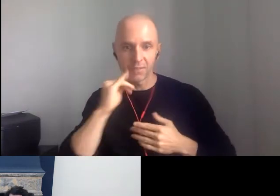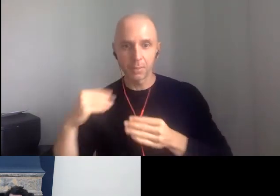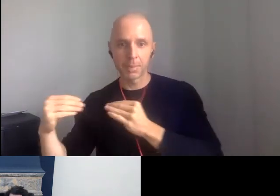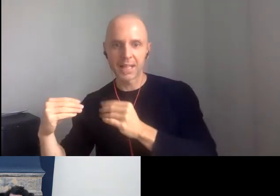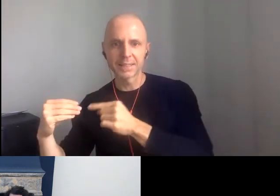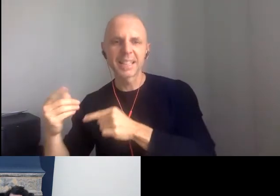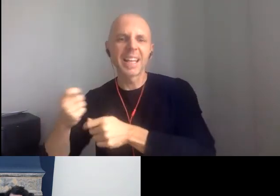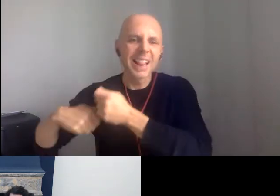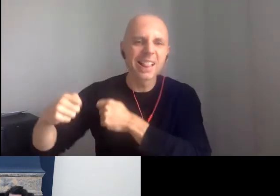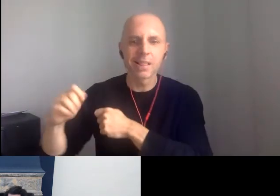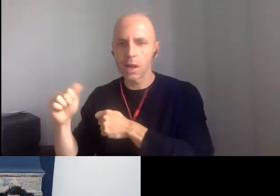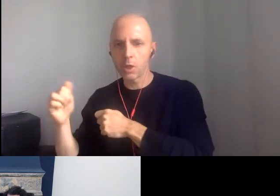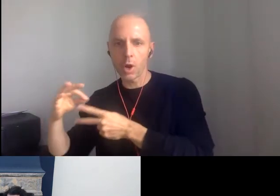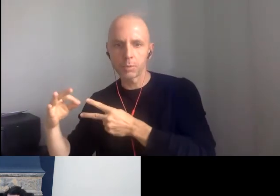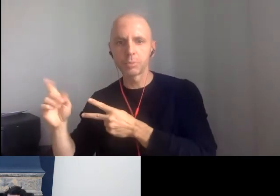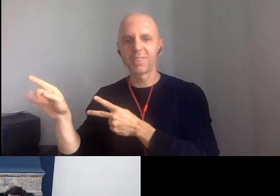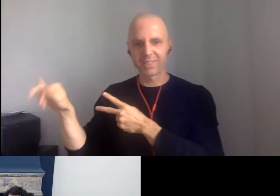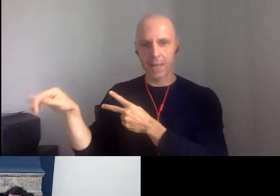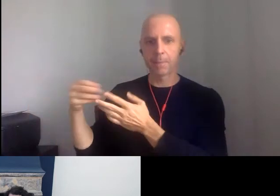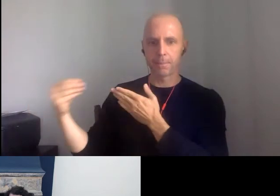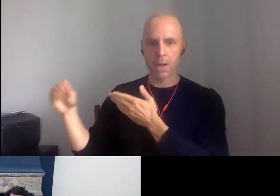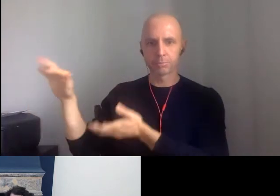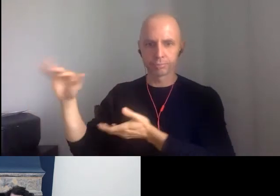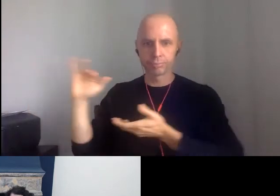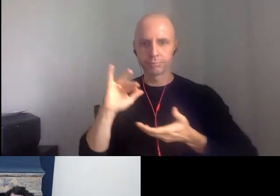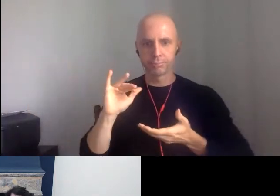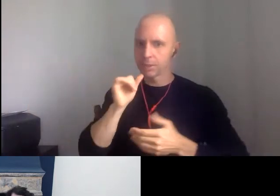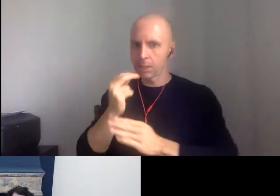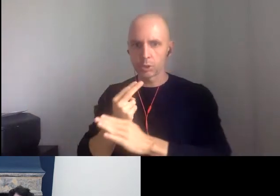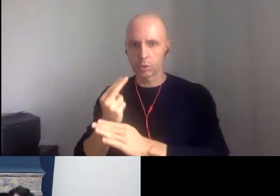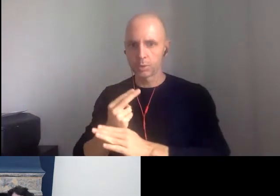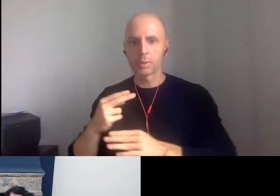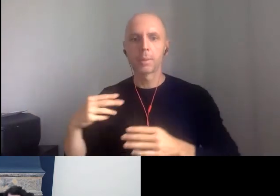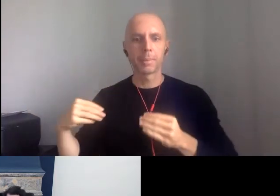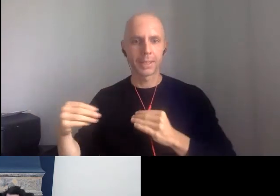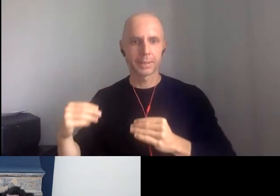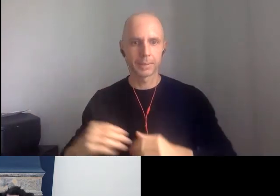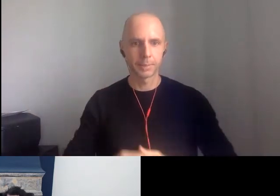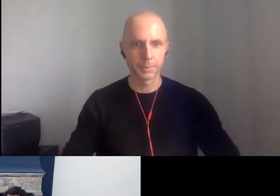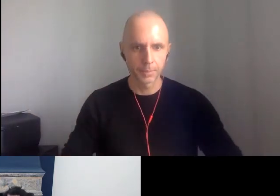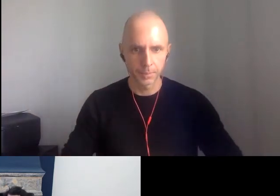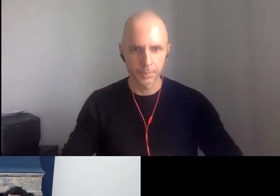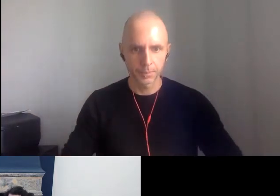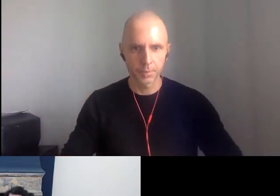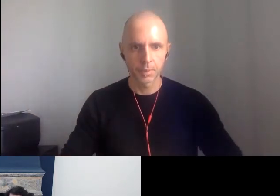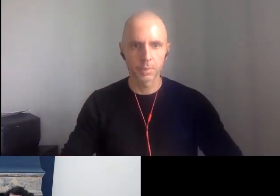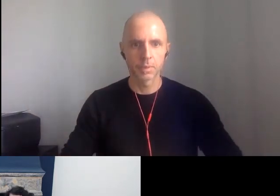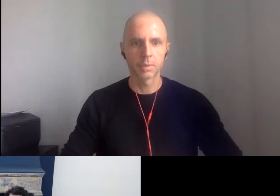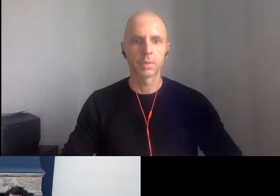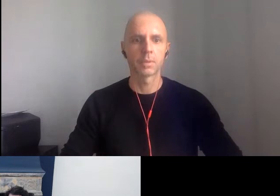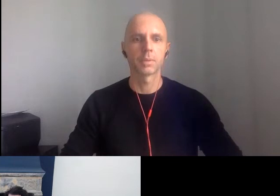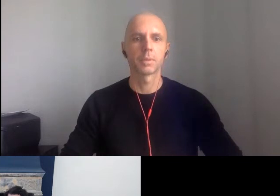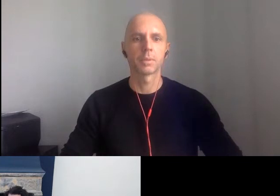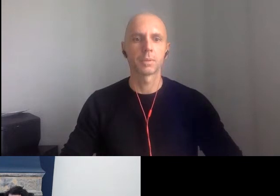Biodiversity studies for the garden. We hope to undertake invertebrate, bird, bat, moth, bee, and small mammal surveys each year in the